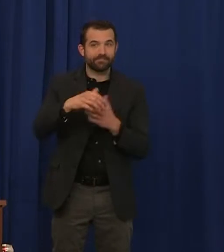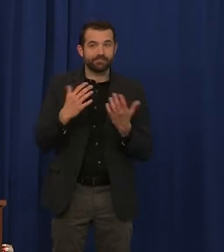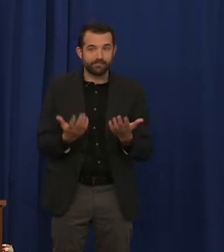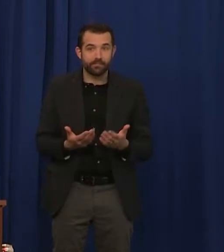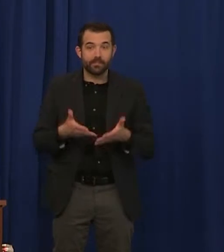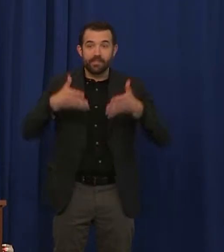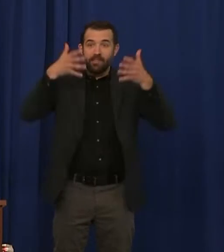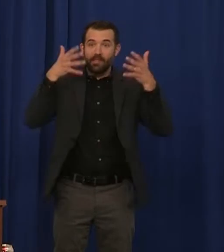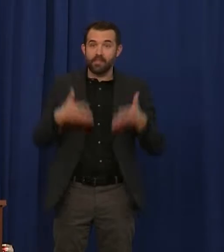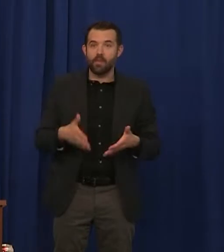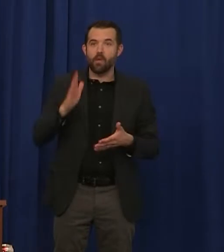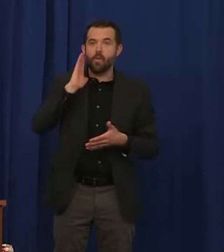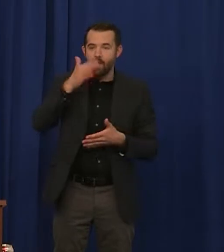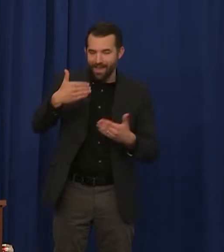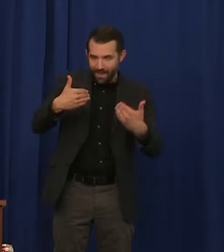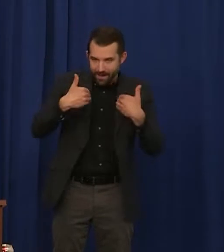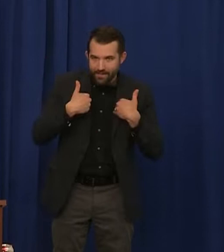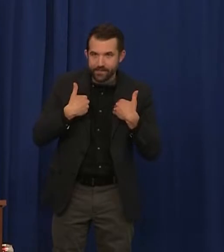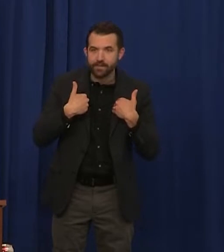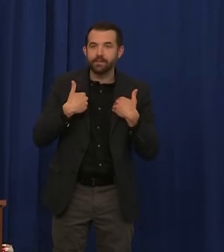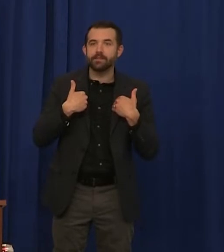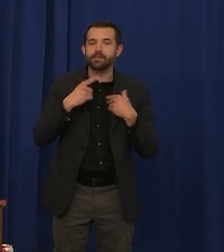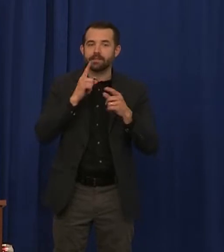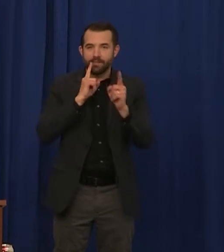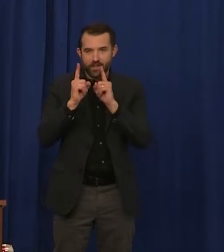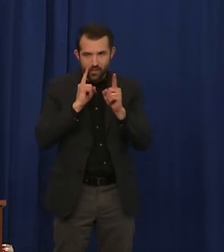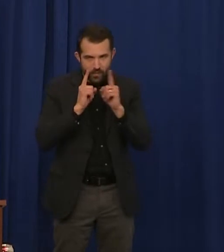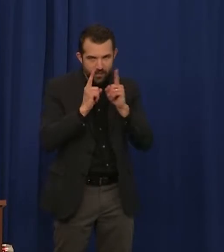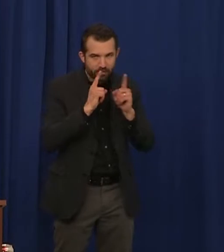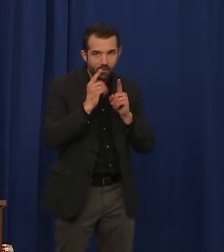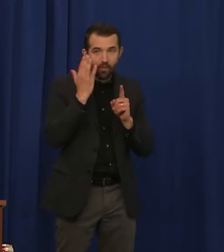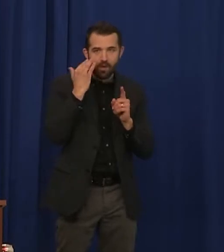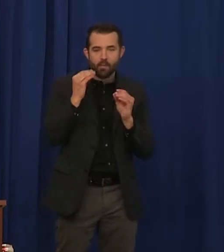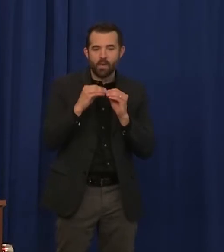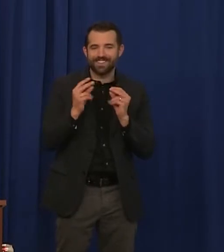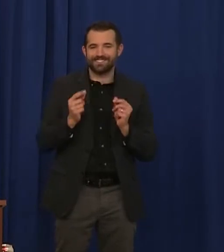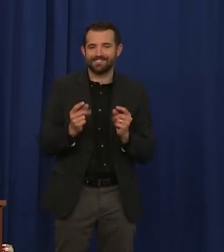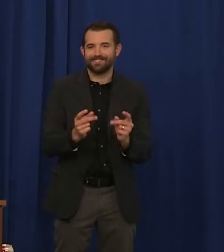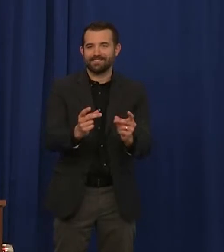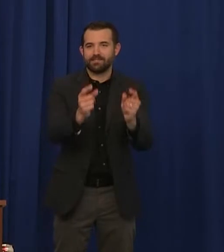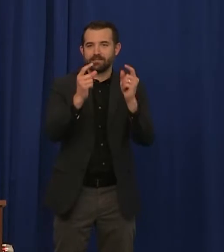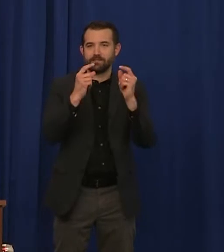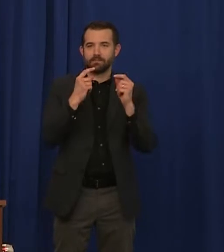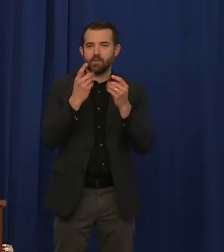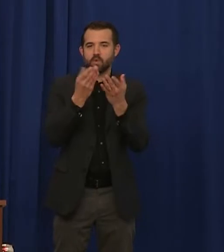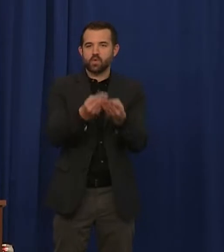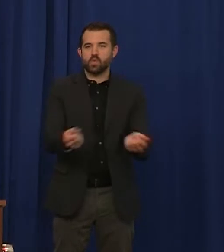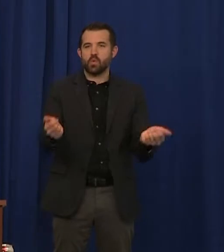their fact-finding interviews expedited to resolve their claims as quickly as possible.